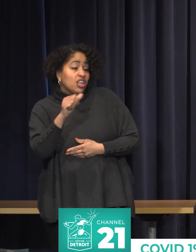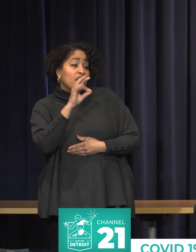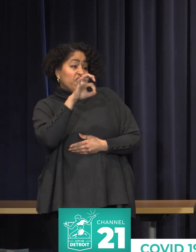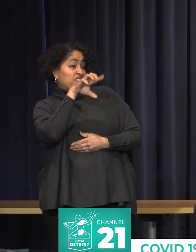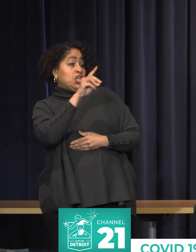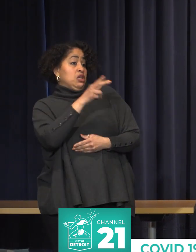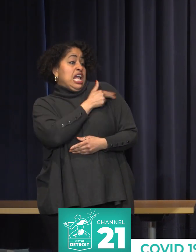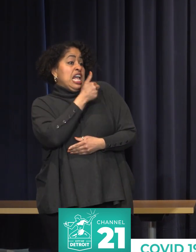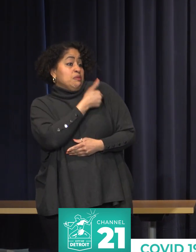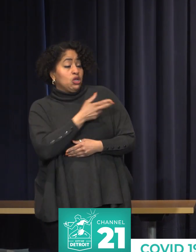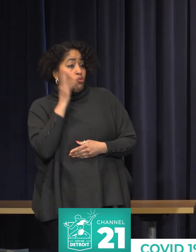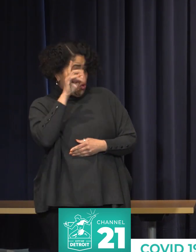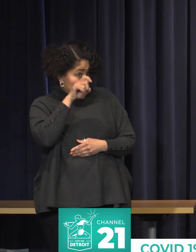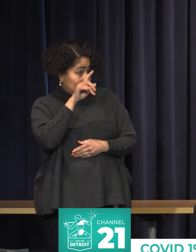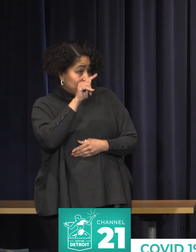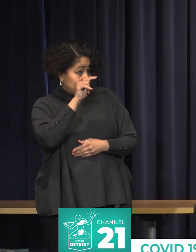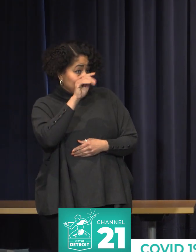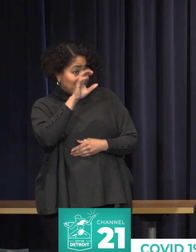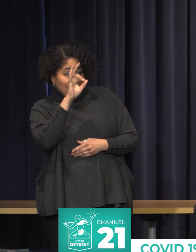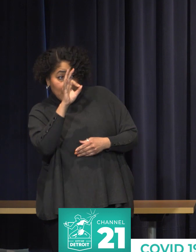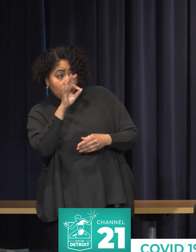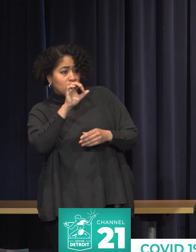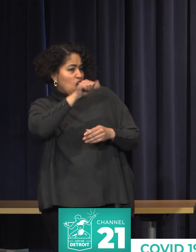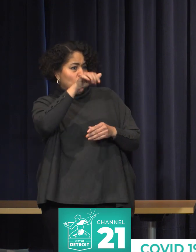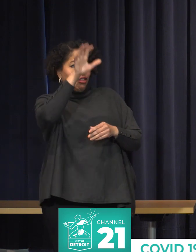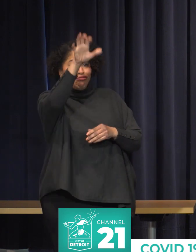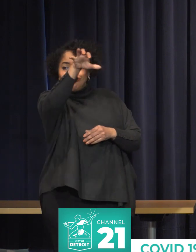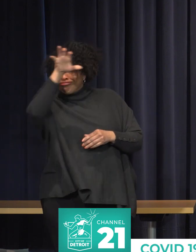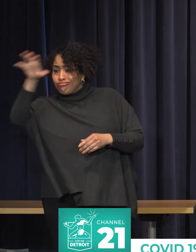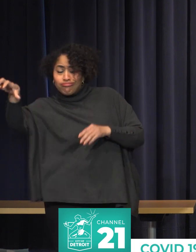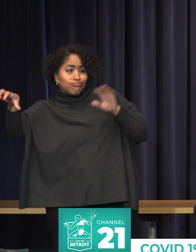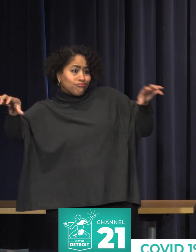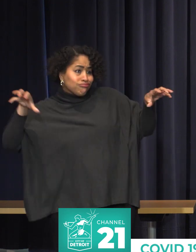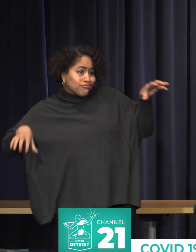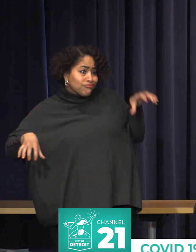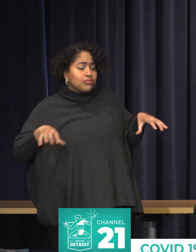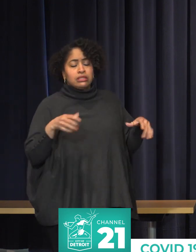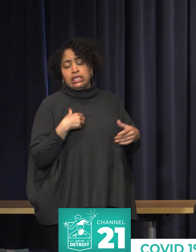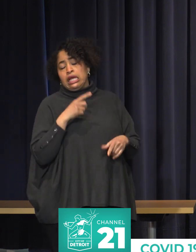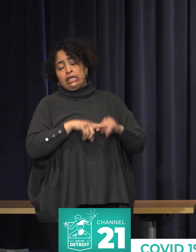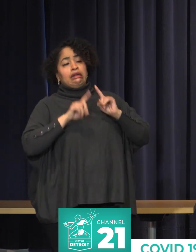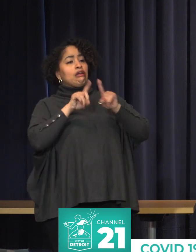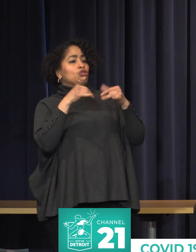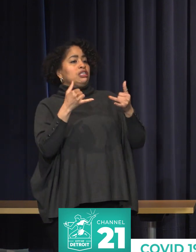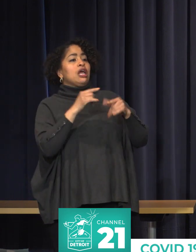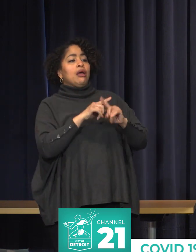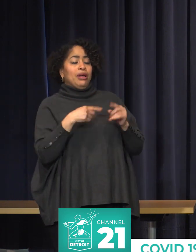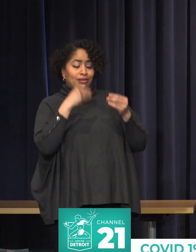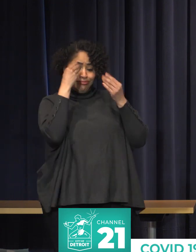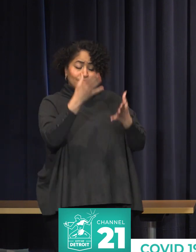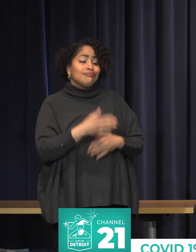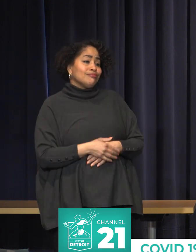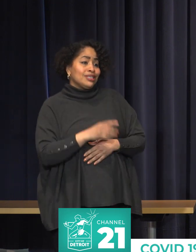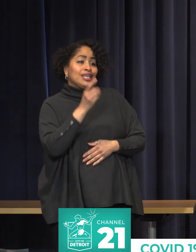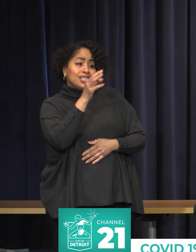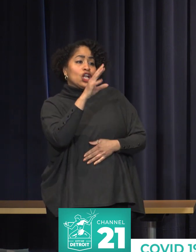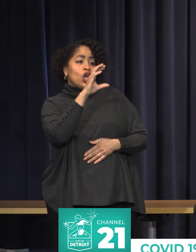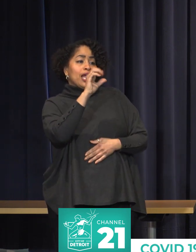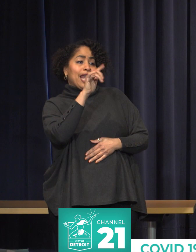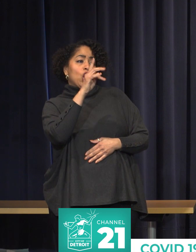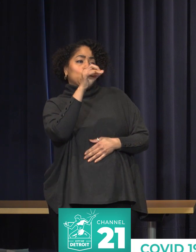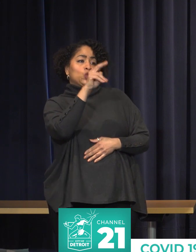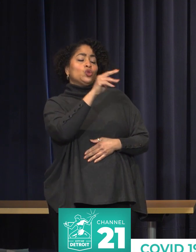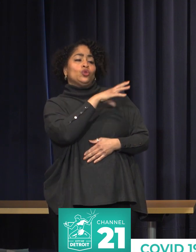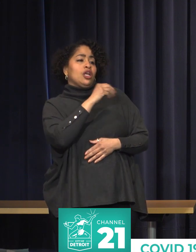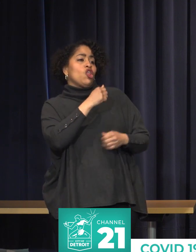TCF and others? I can't tell you today, but I can tell you Dr. Khaldun and the Army Corps are just doing a